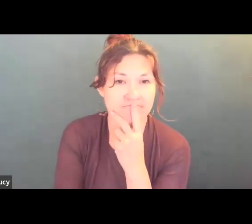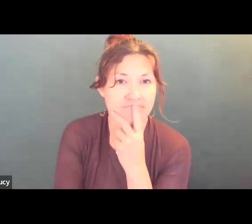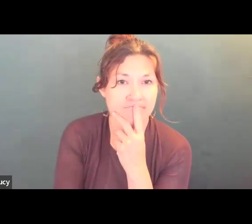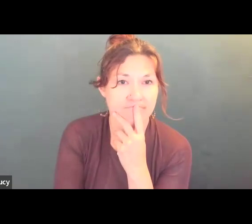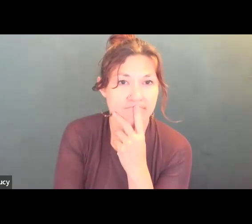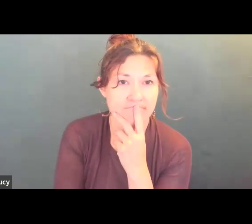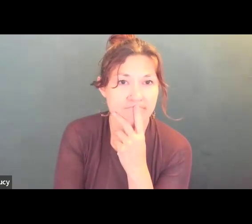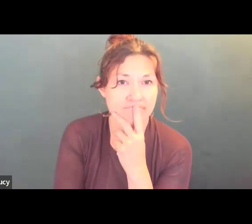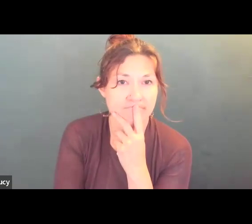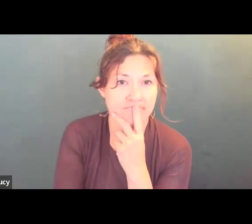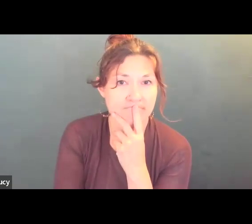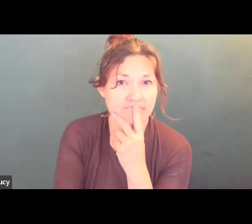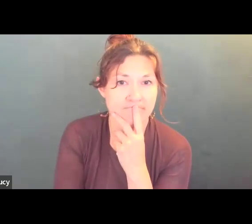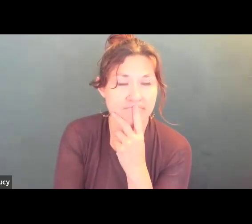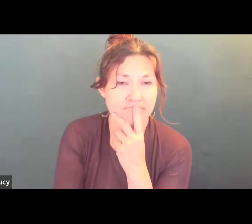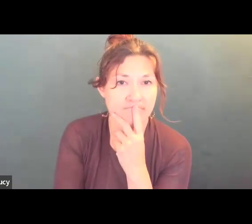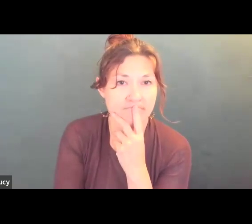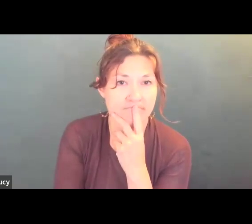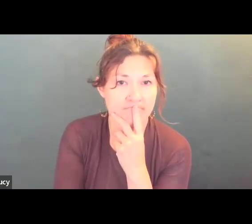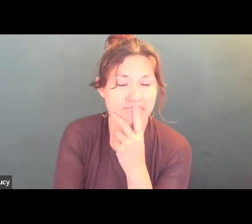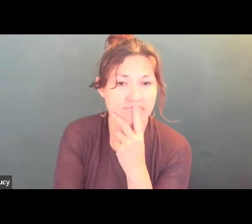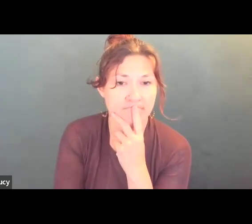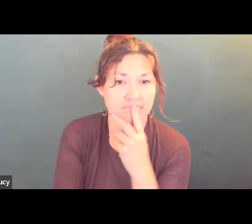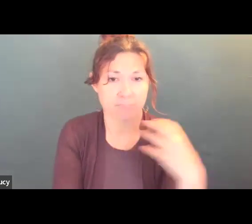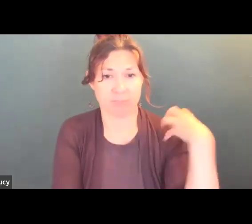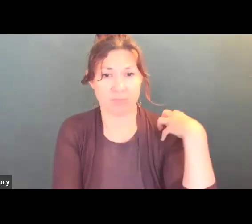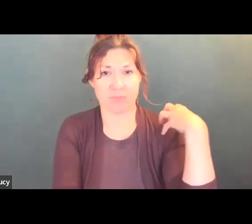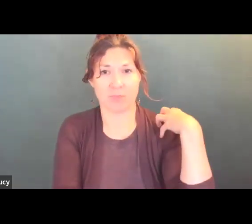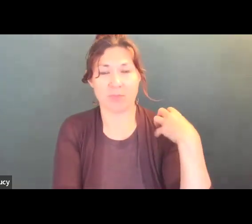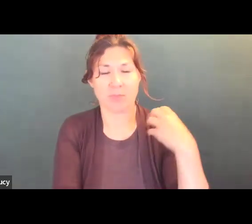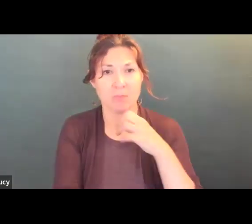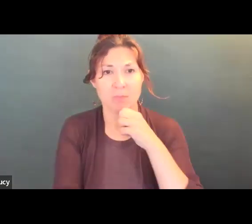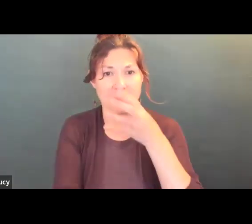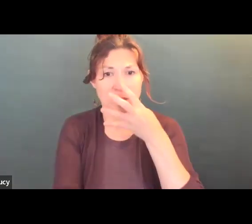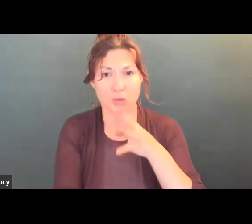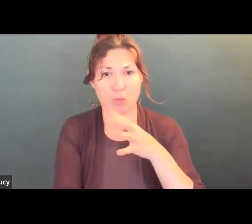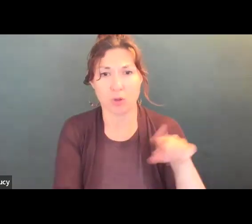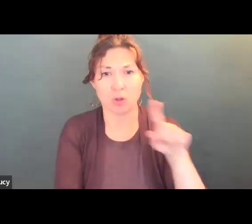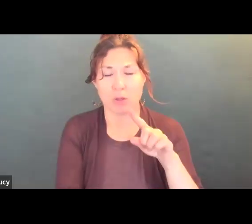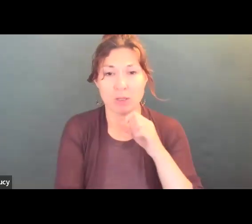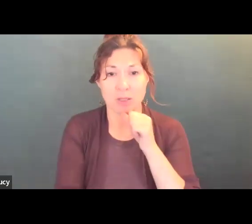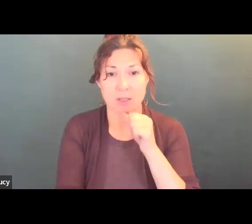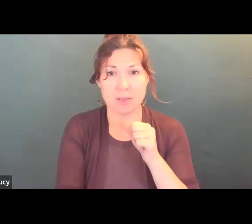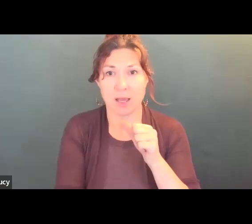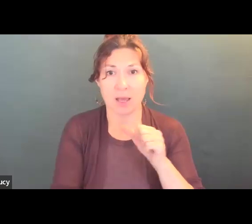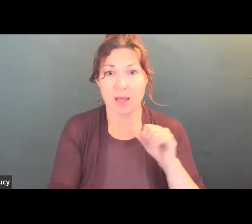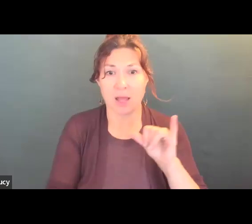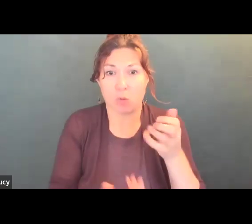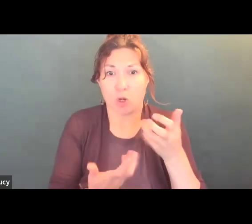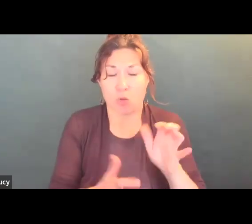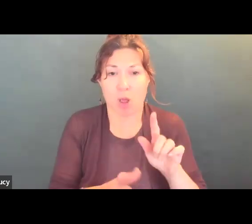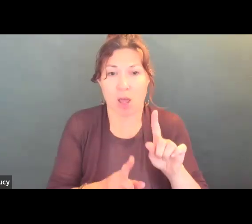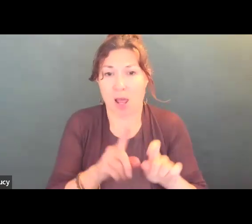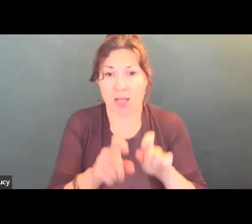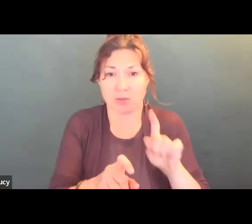you. I just want to let you know, we're not ignoring you and it's not that we don't want to respond to